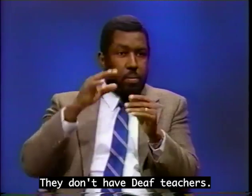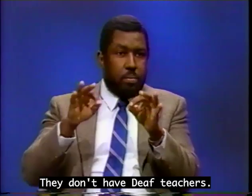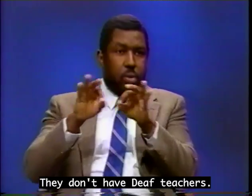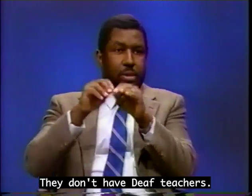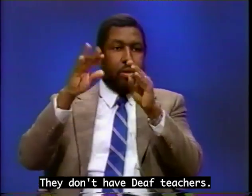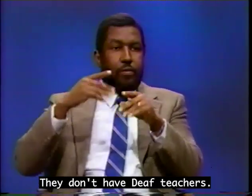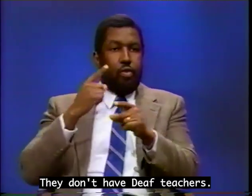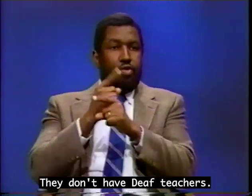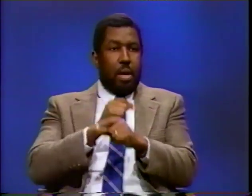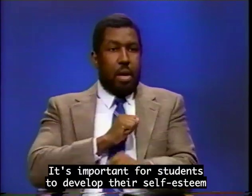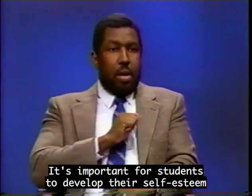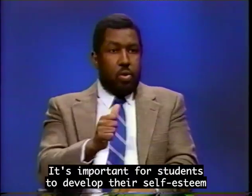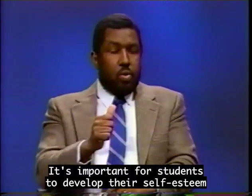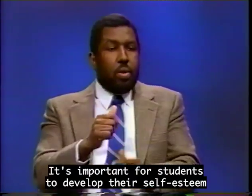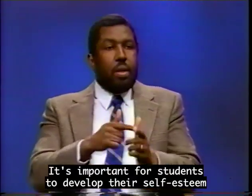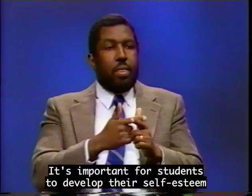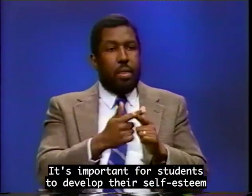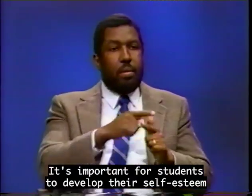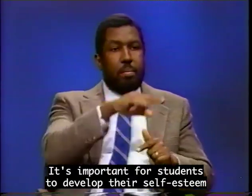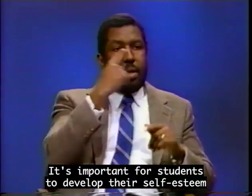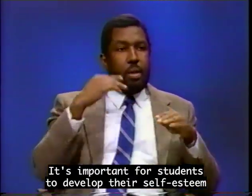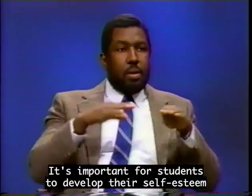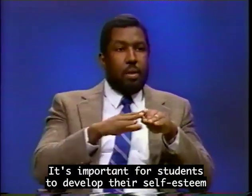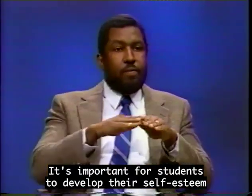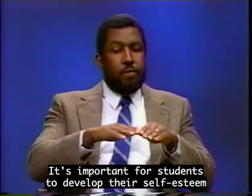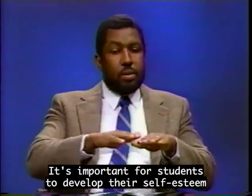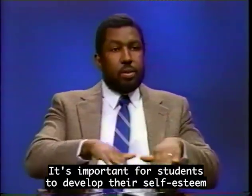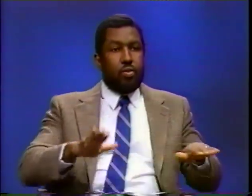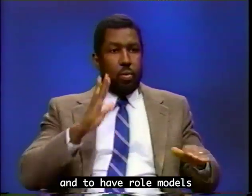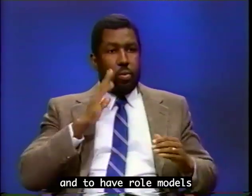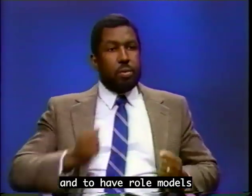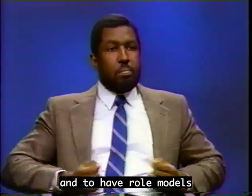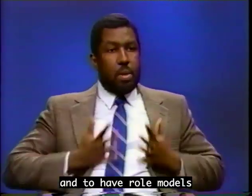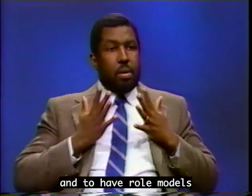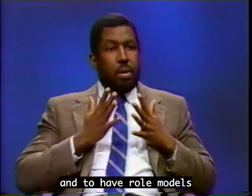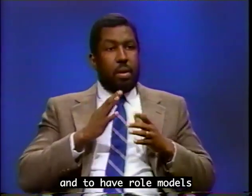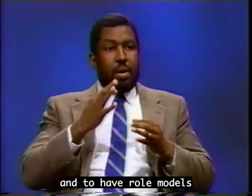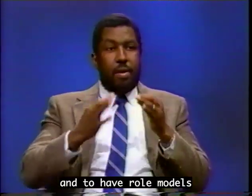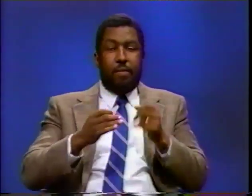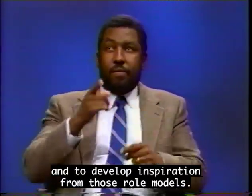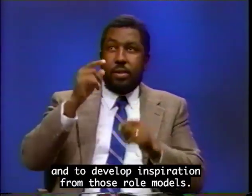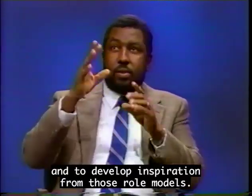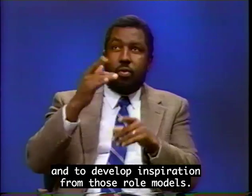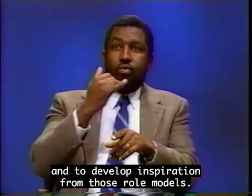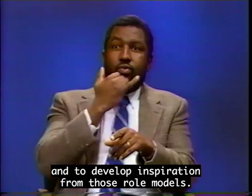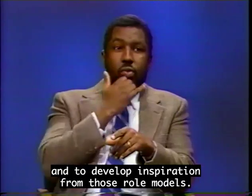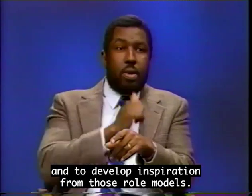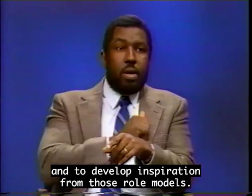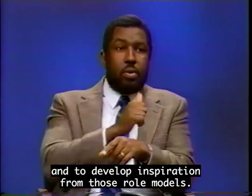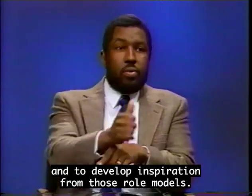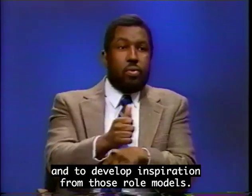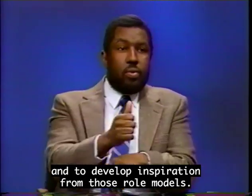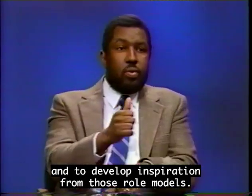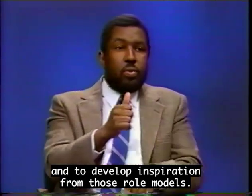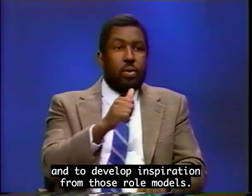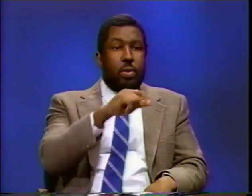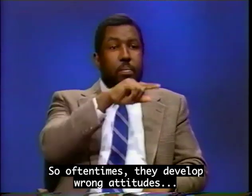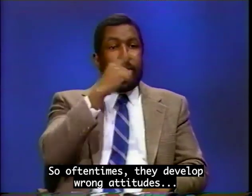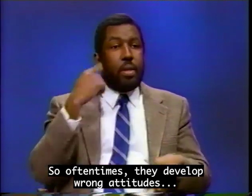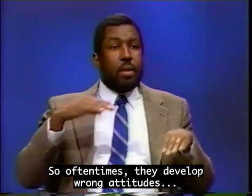deaf teachers. I mean, it's important for students to develop their self-esteem and to have role models and to develop inspiration from those role models. Oftentimes